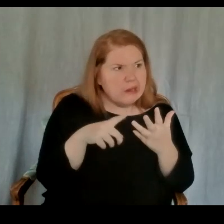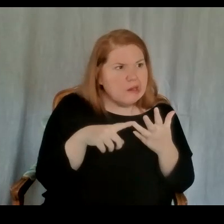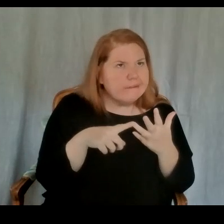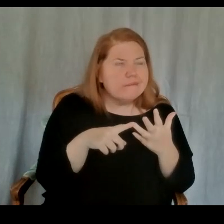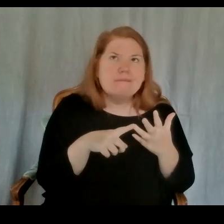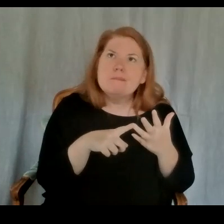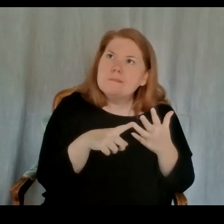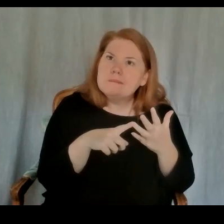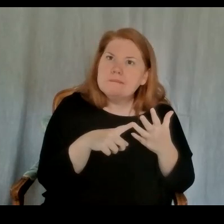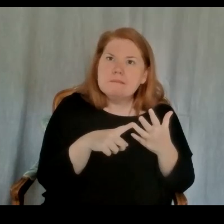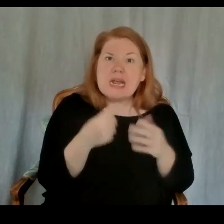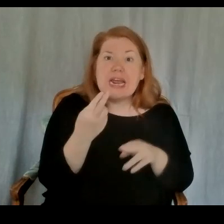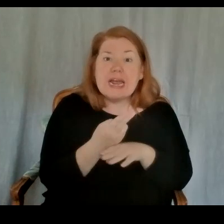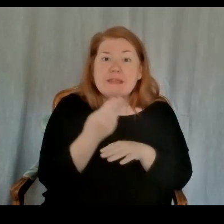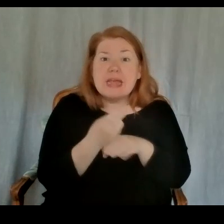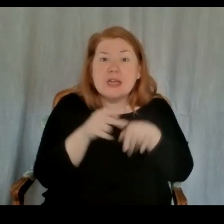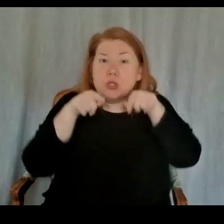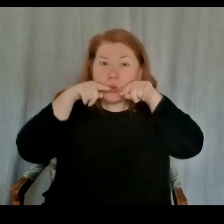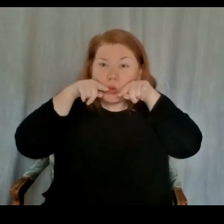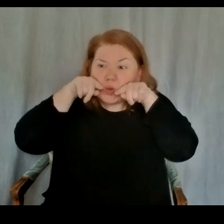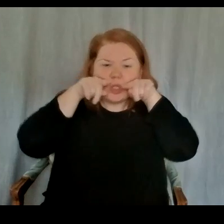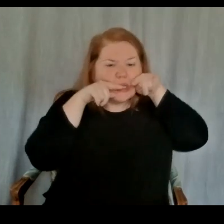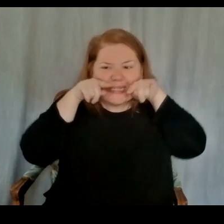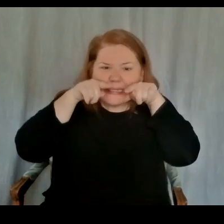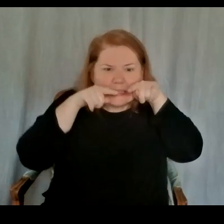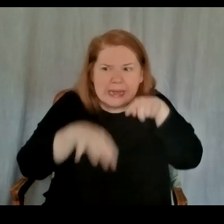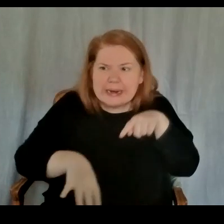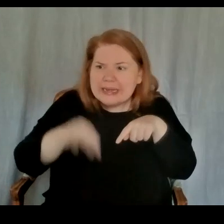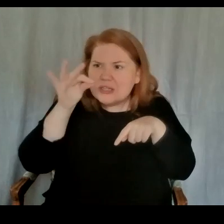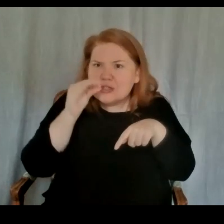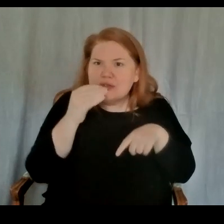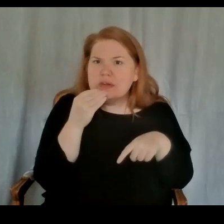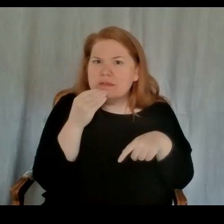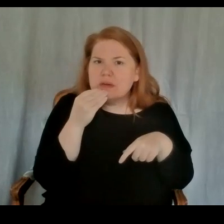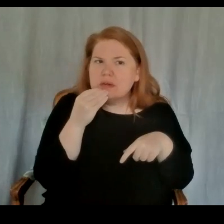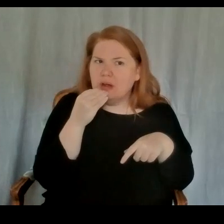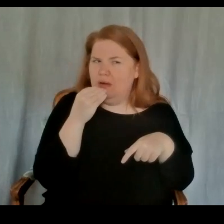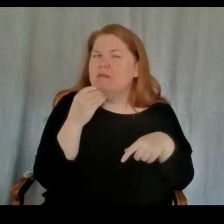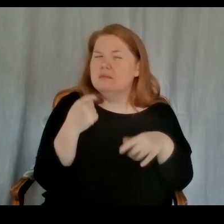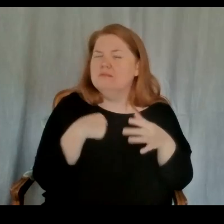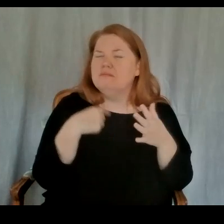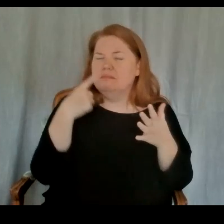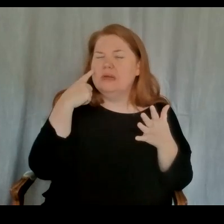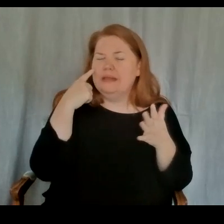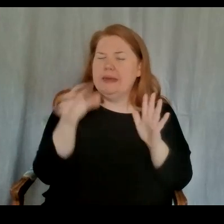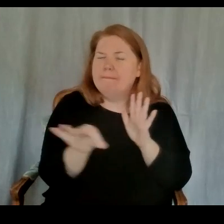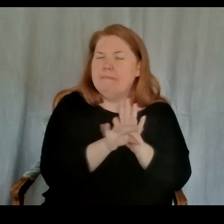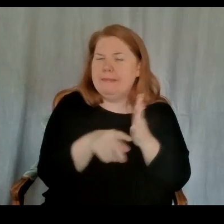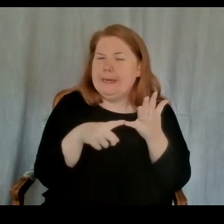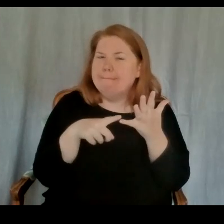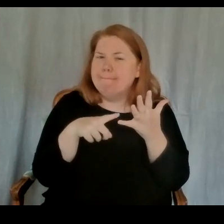ladybugs use their antennae to find food. I think I'm going to write about that one. Ladybugs use